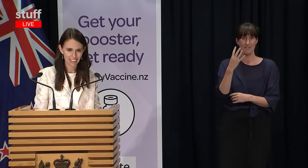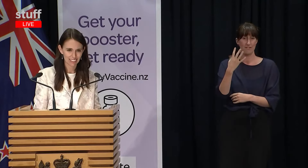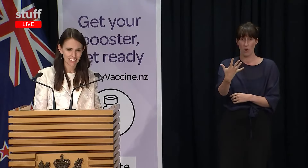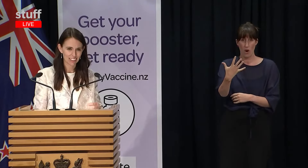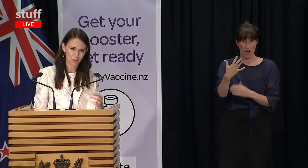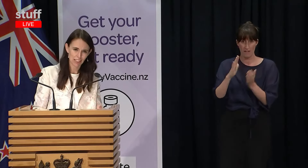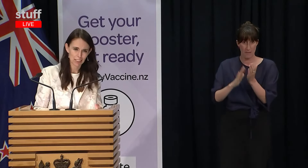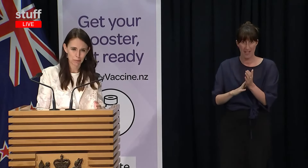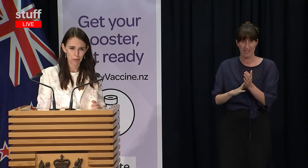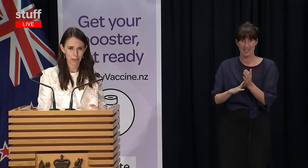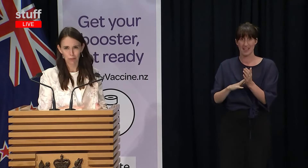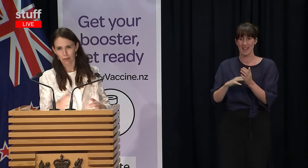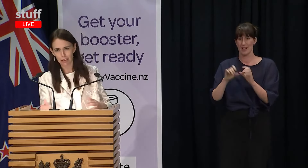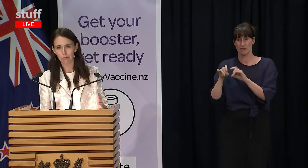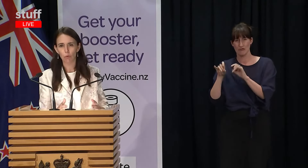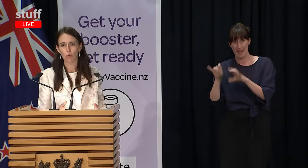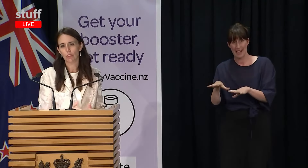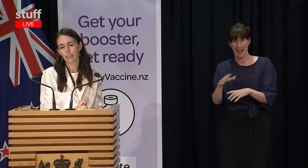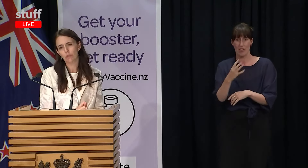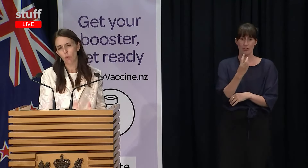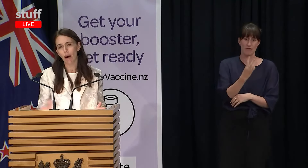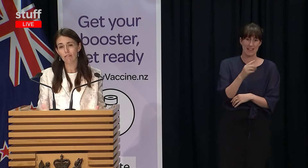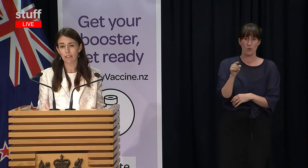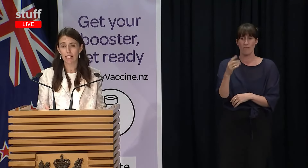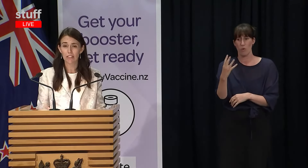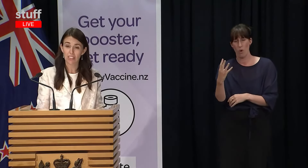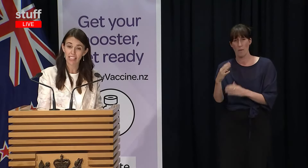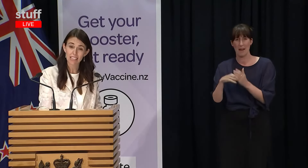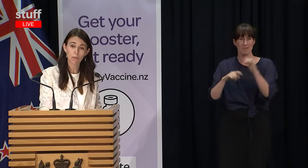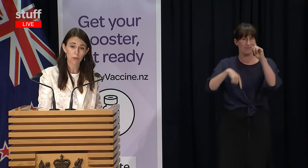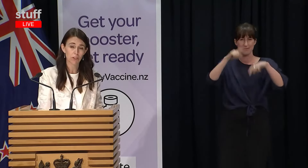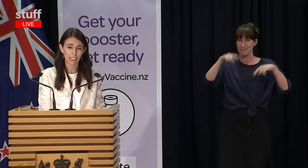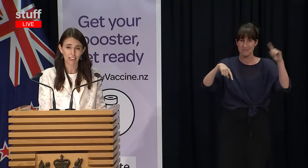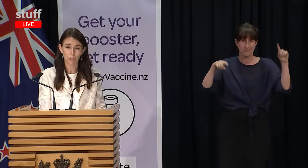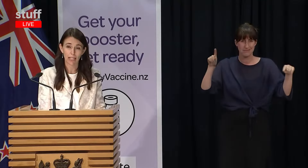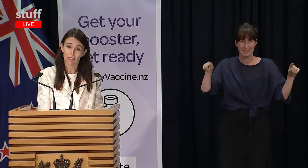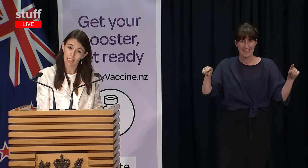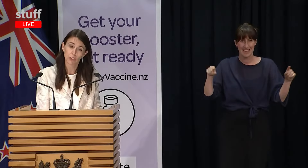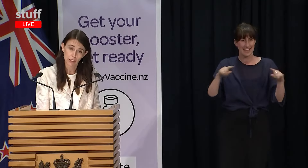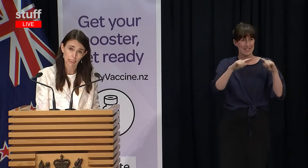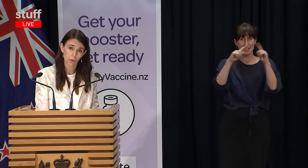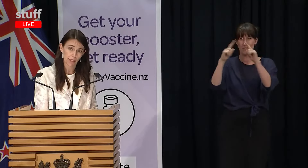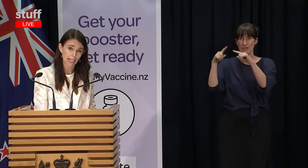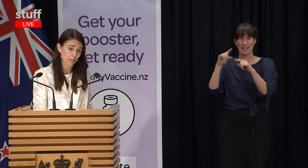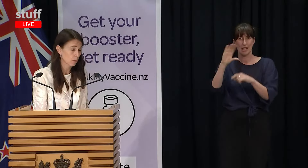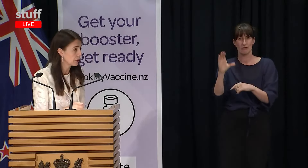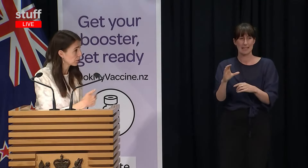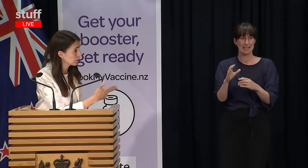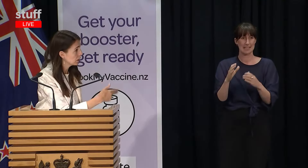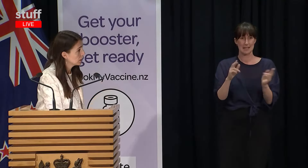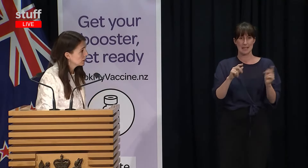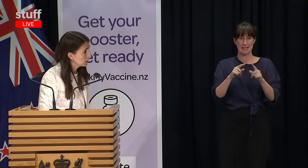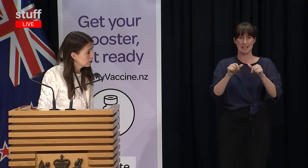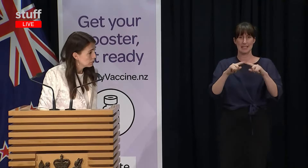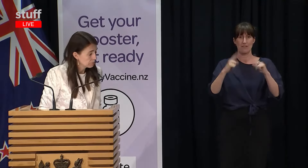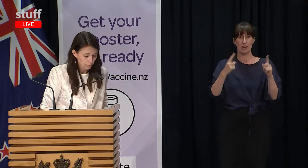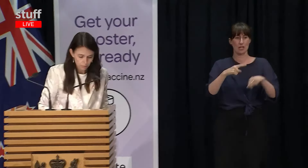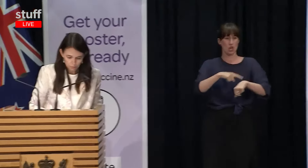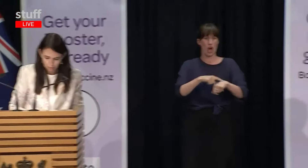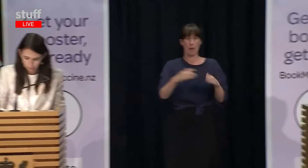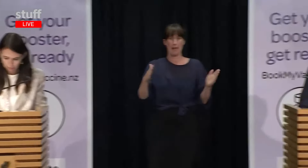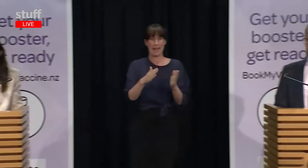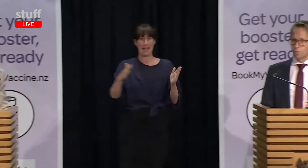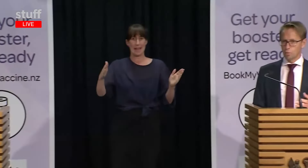6, and Australia's between 3 and 4. So there's wide variation, even when you take into account countries that already have Omicron. Yes,